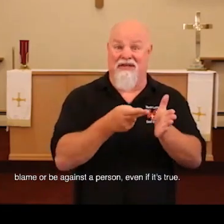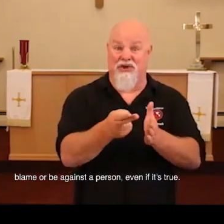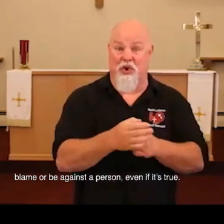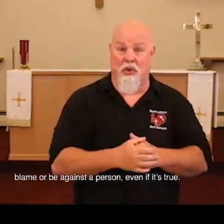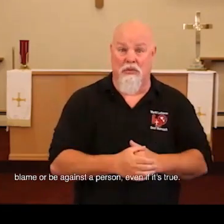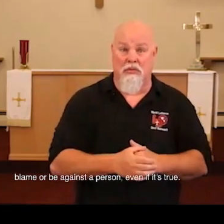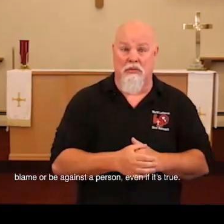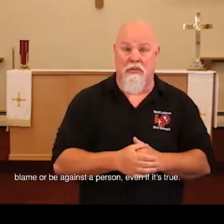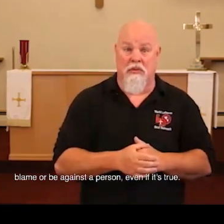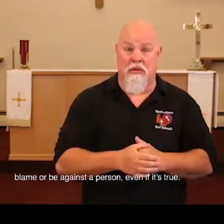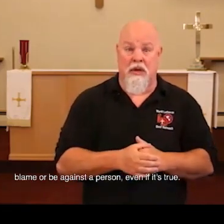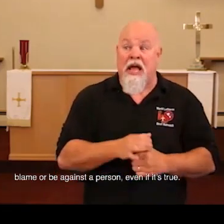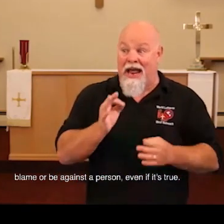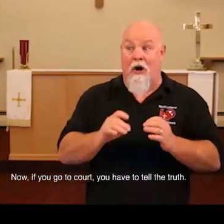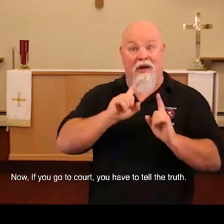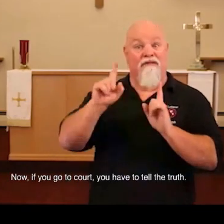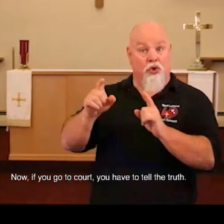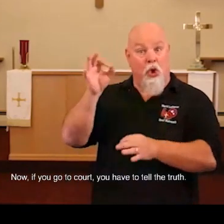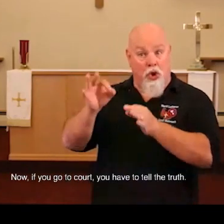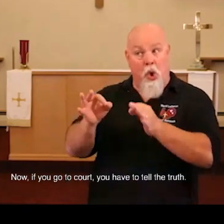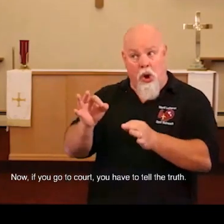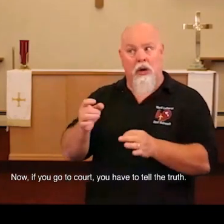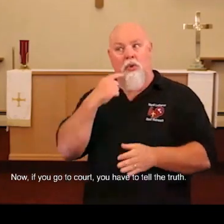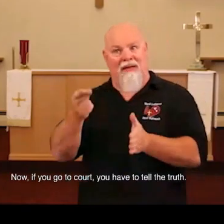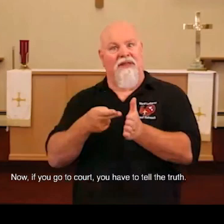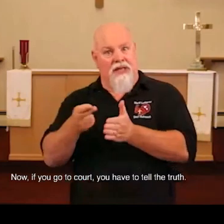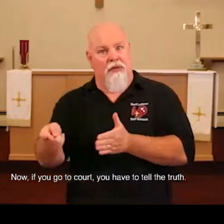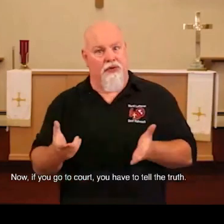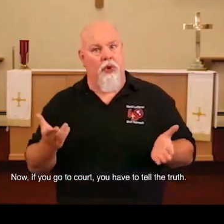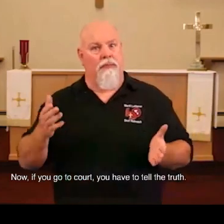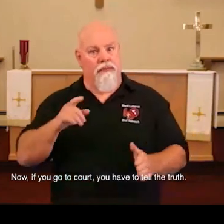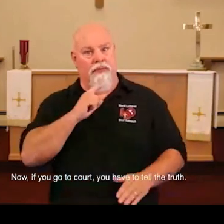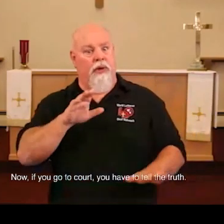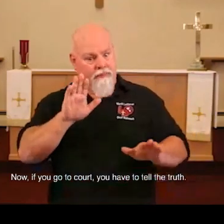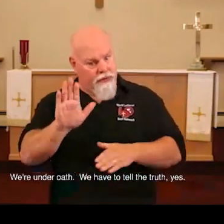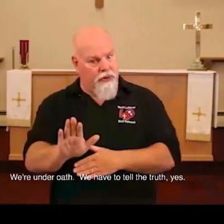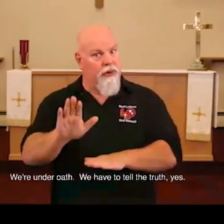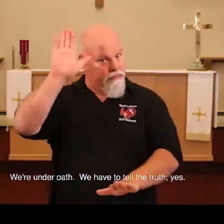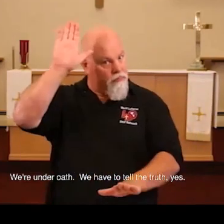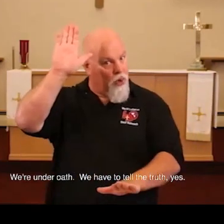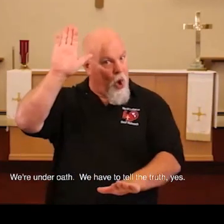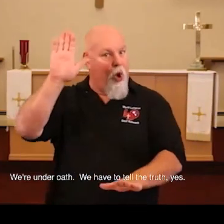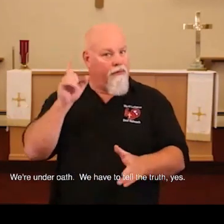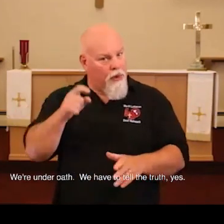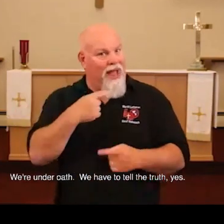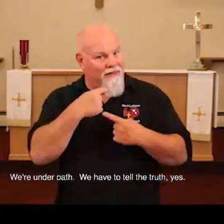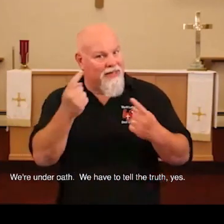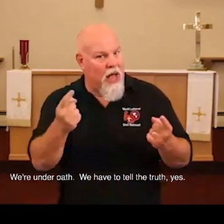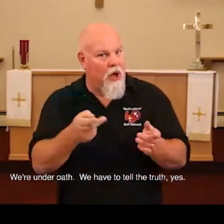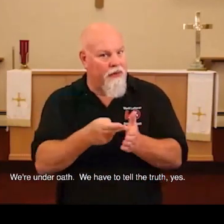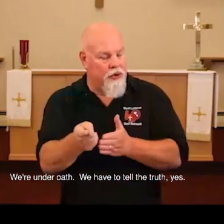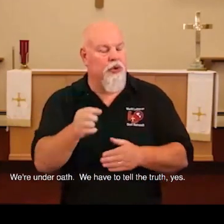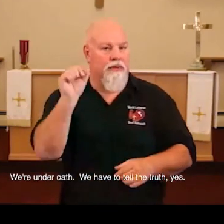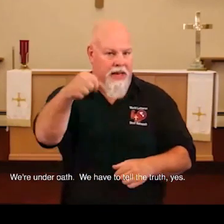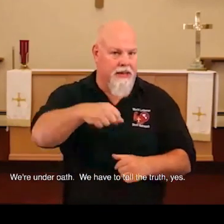it's true. Now, if you go to court, you have to tell the truth. You have to tell the truth,